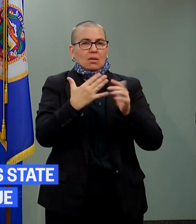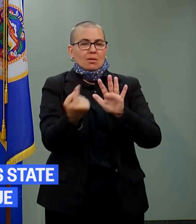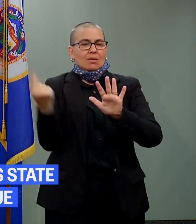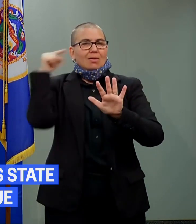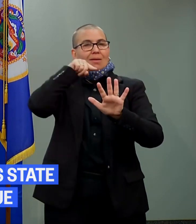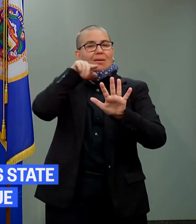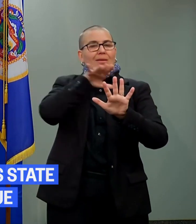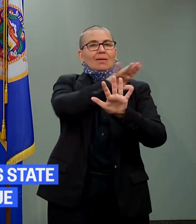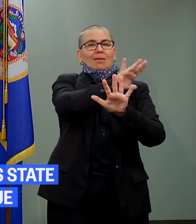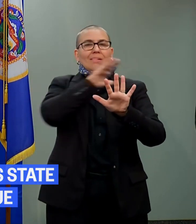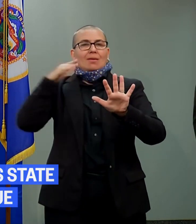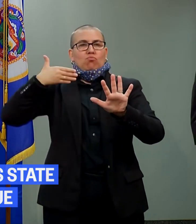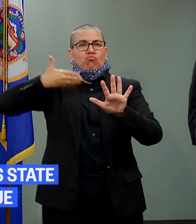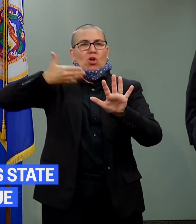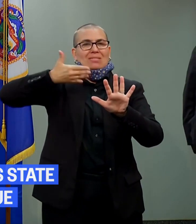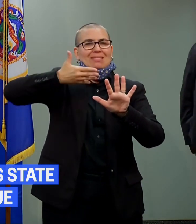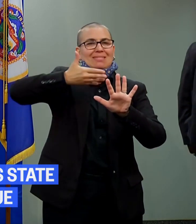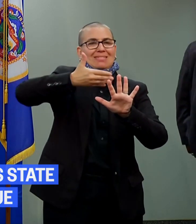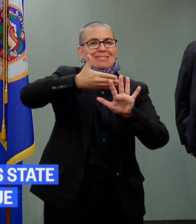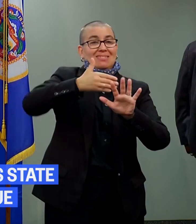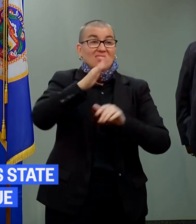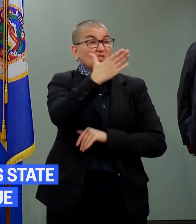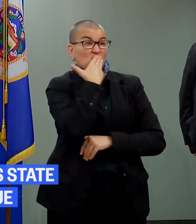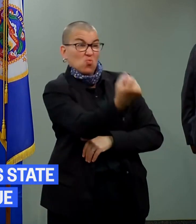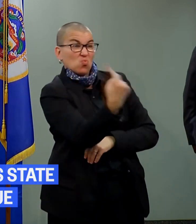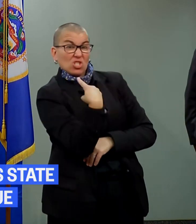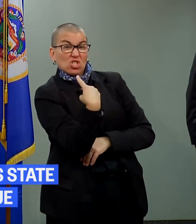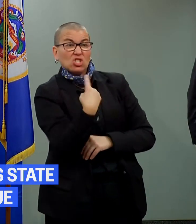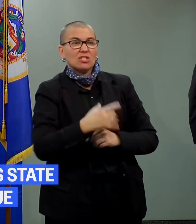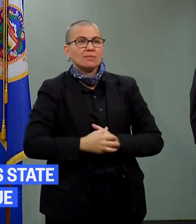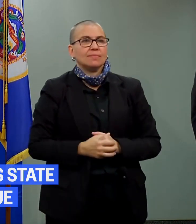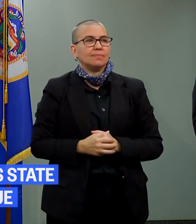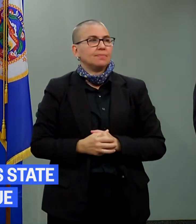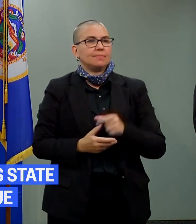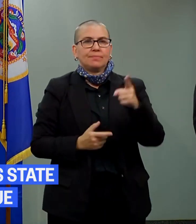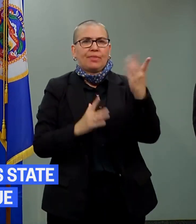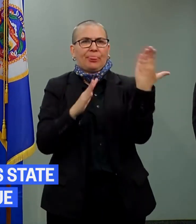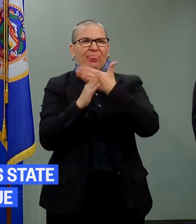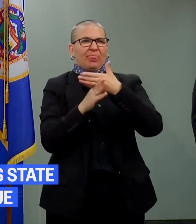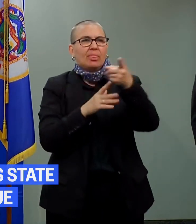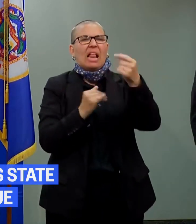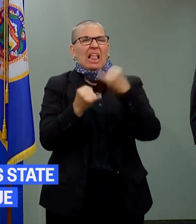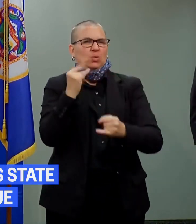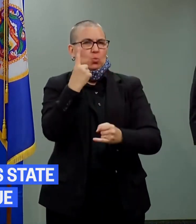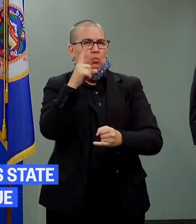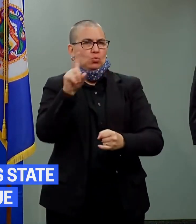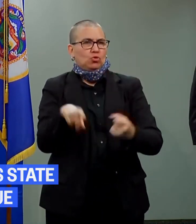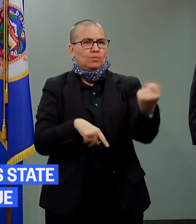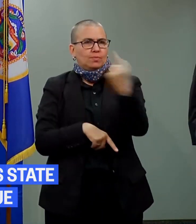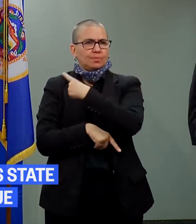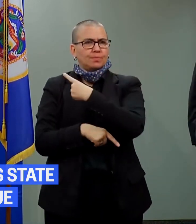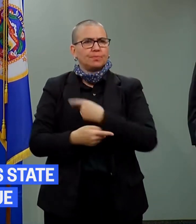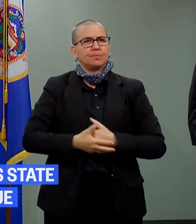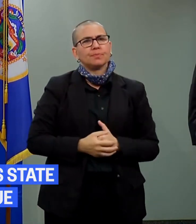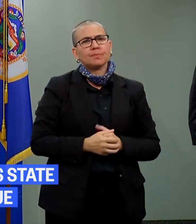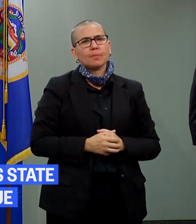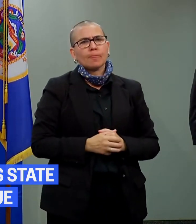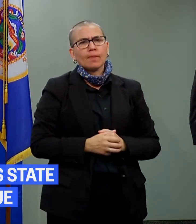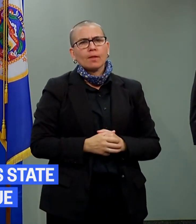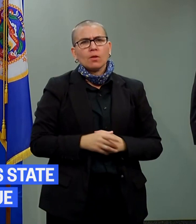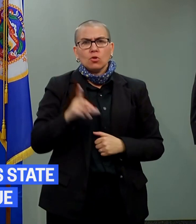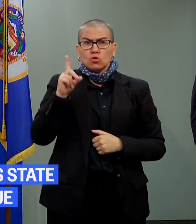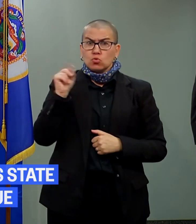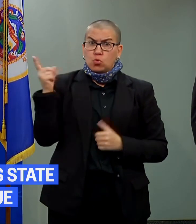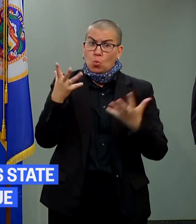to a lot of this. But it's a good question, and I do. I'm sorry, no. Yeah. Do you want to see the other